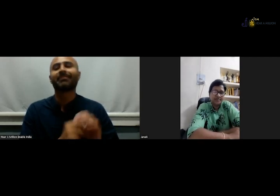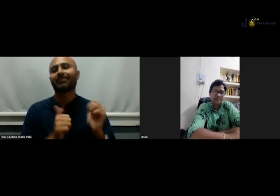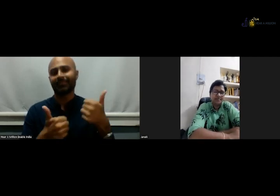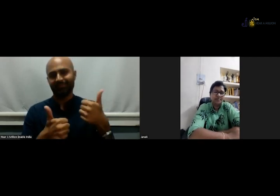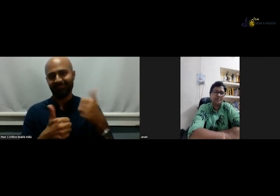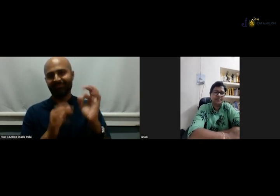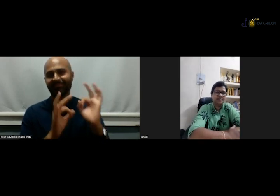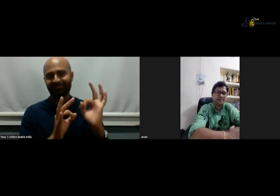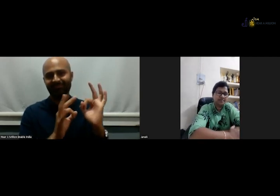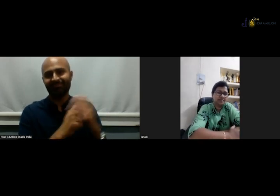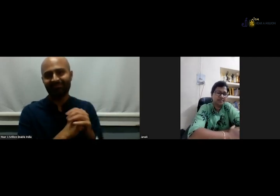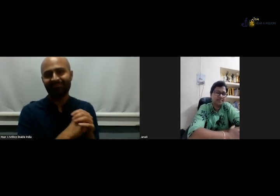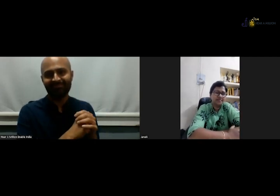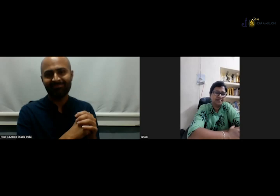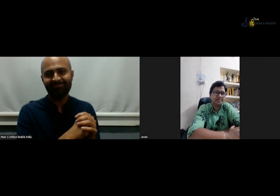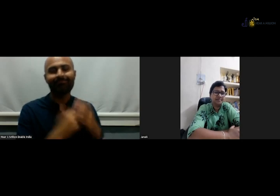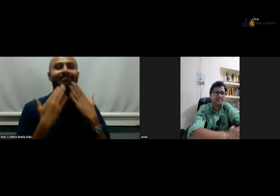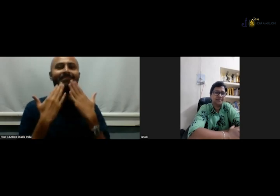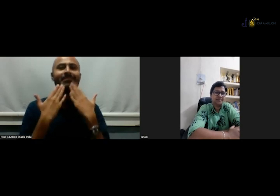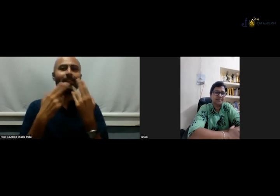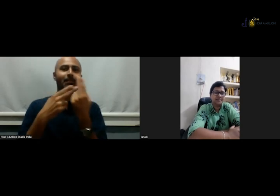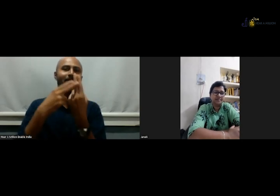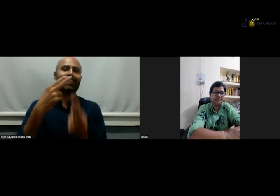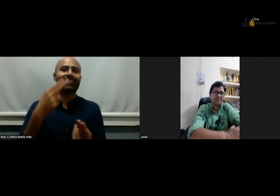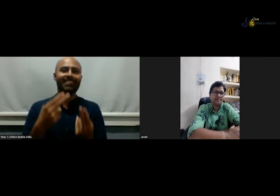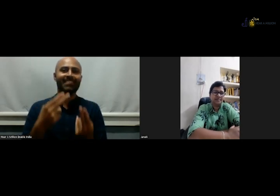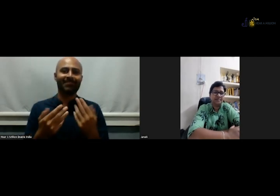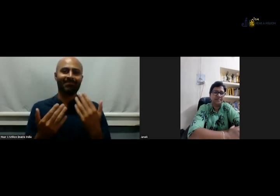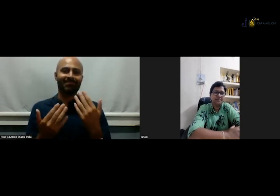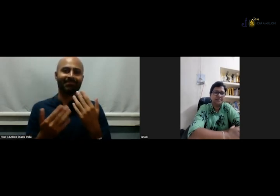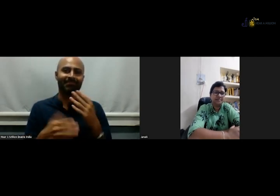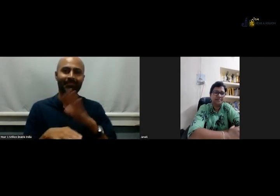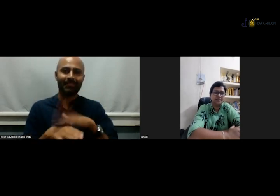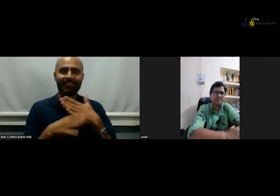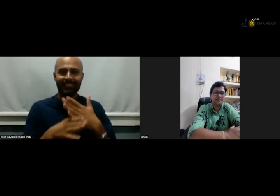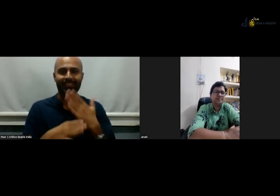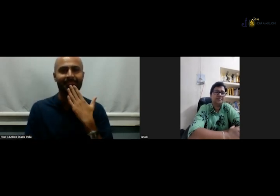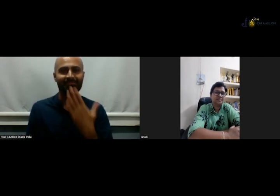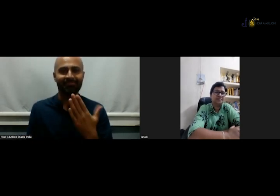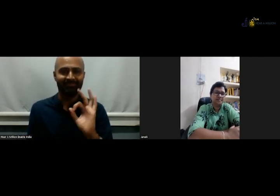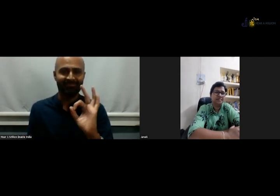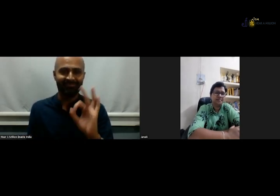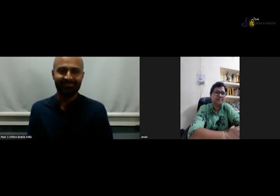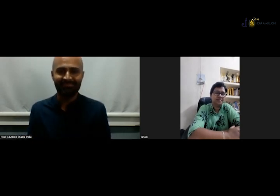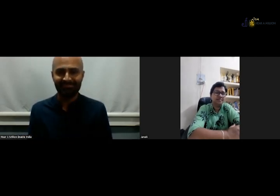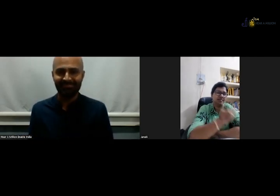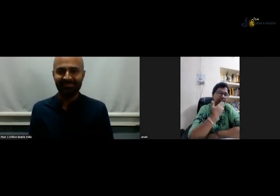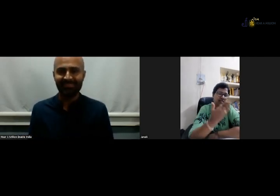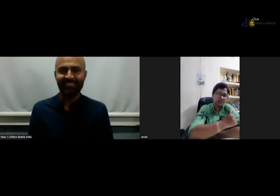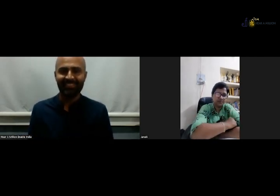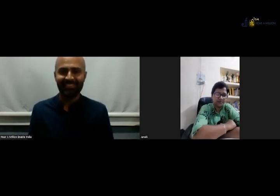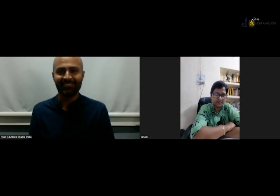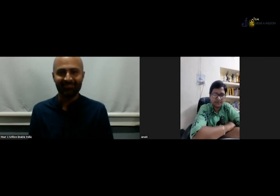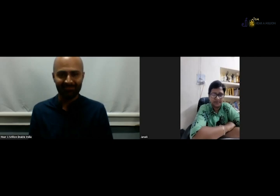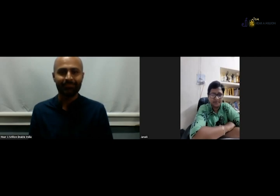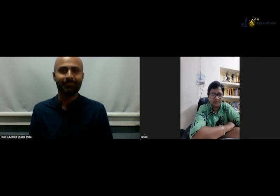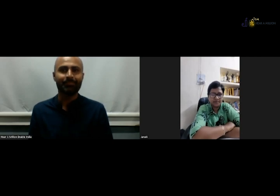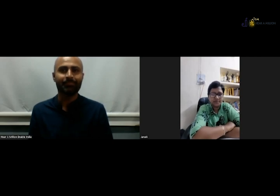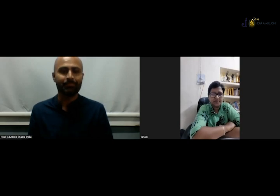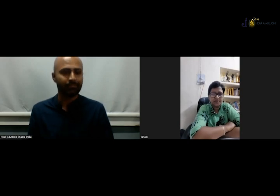sorry. I'm just saying this here. Thank you, Janaki, for sharing your